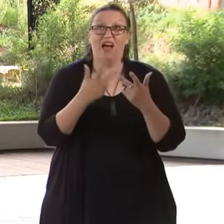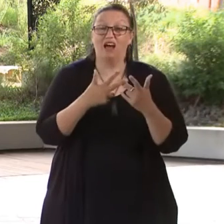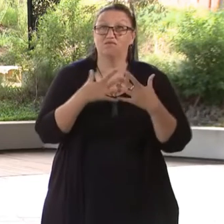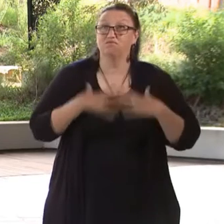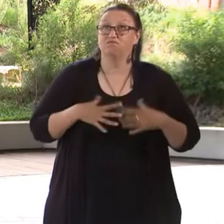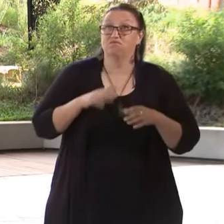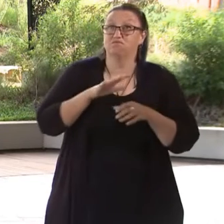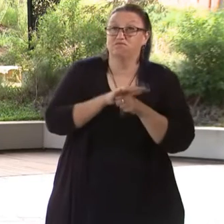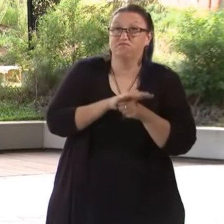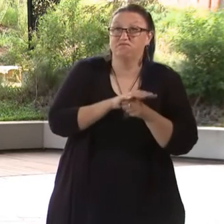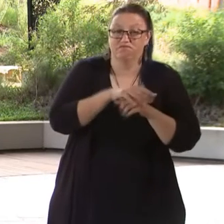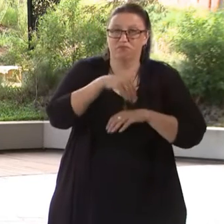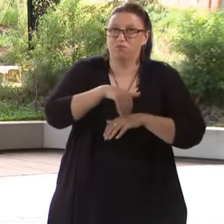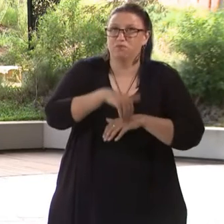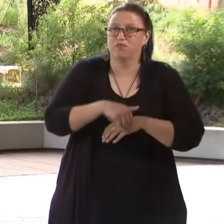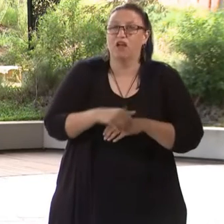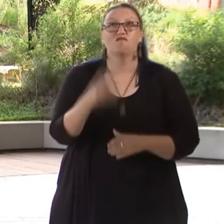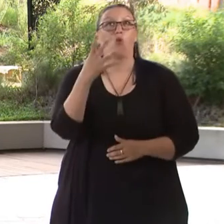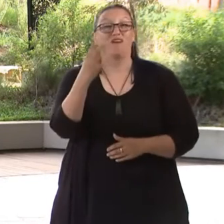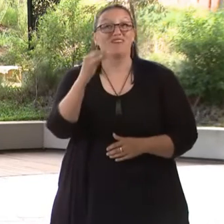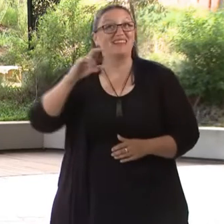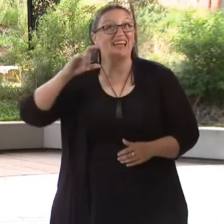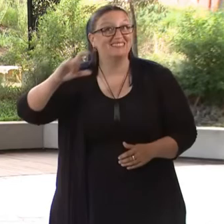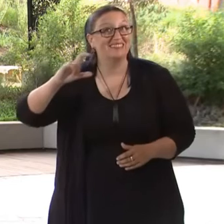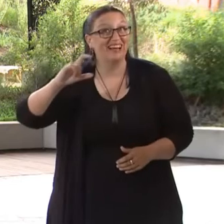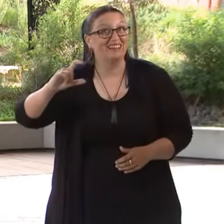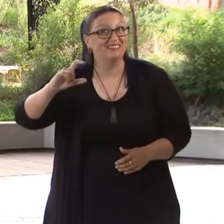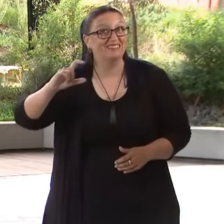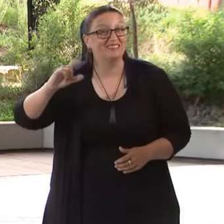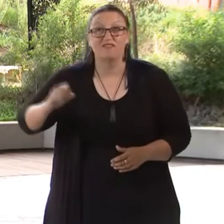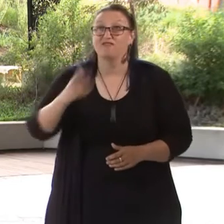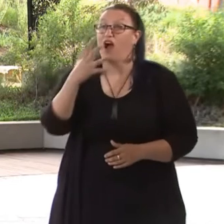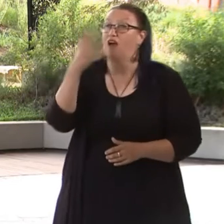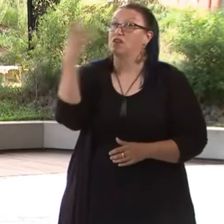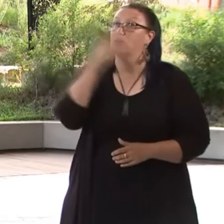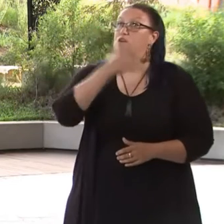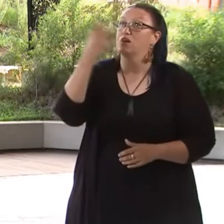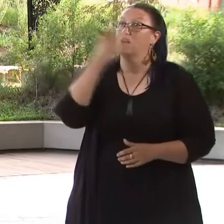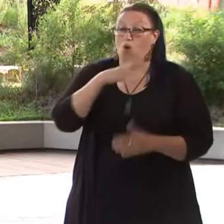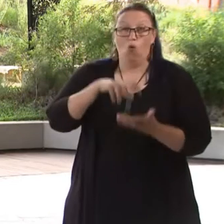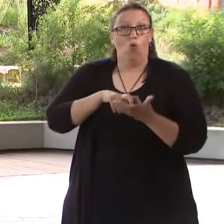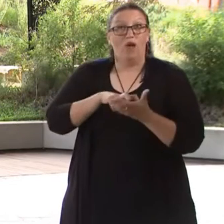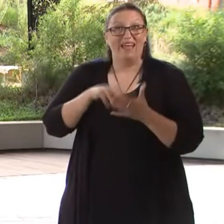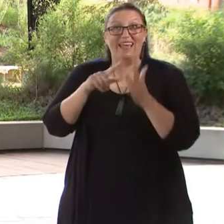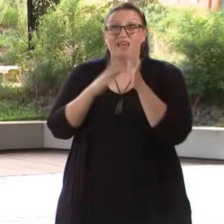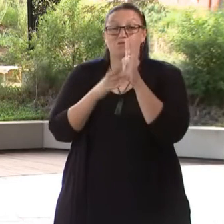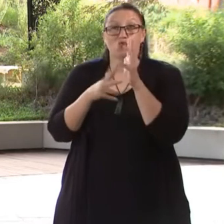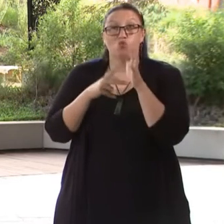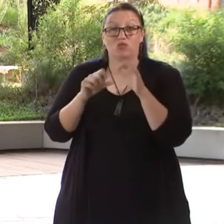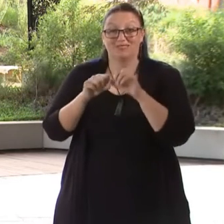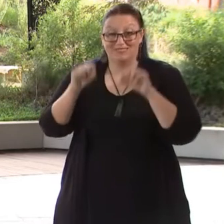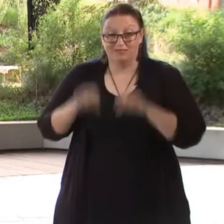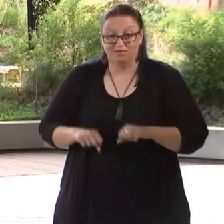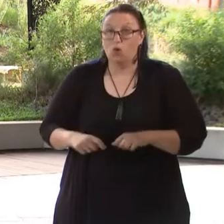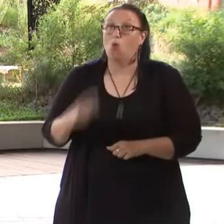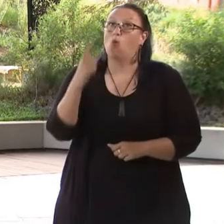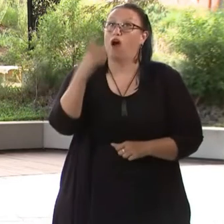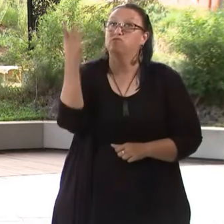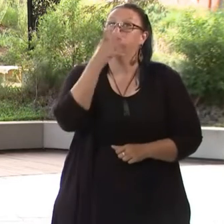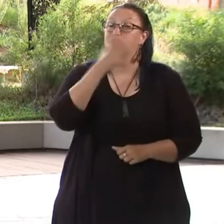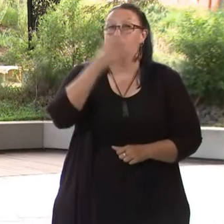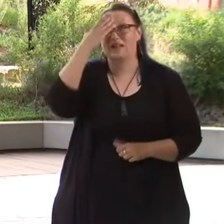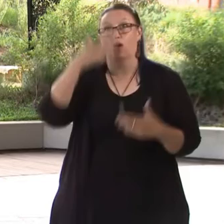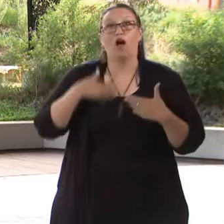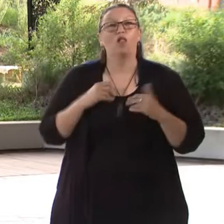had cancer, 5 were significantly immunocompromised, 1 had a significant mental health illness,